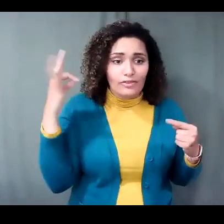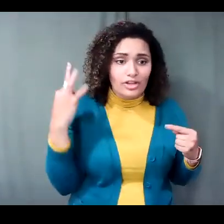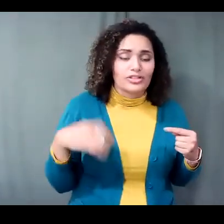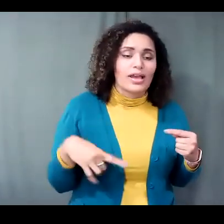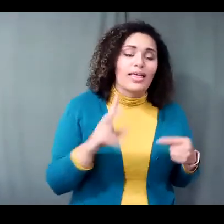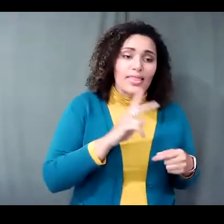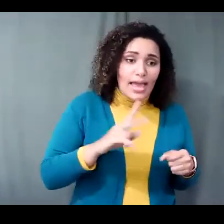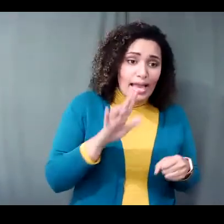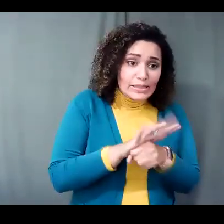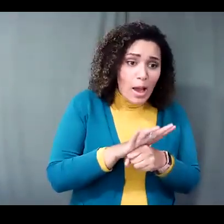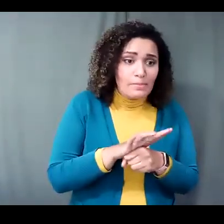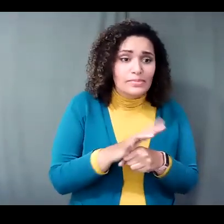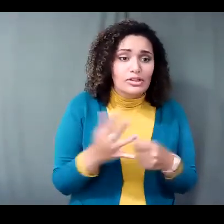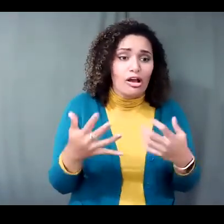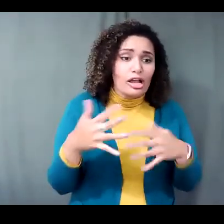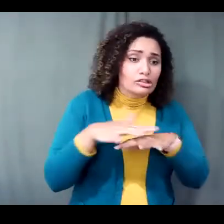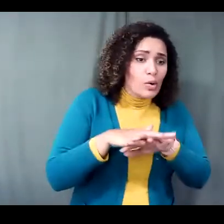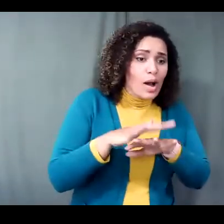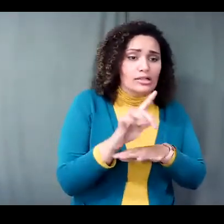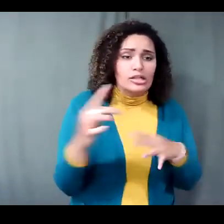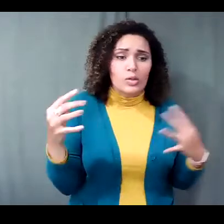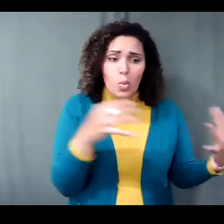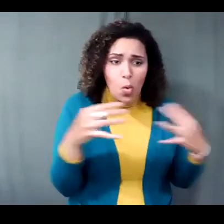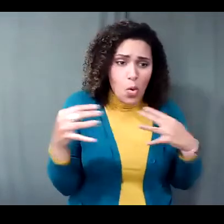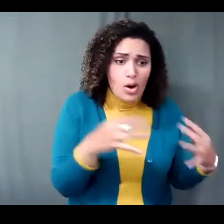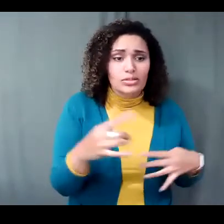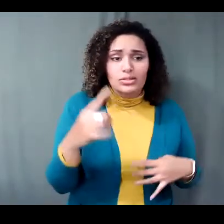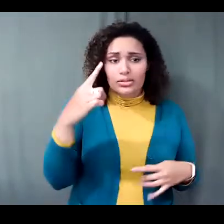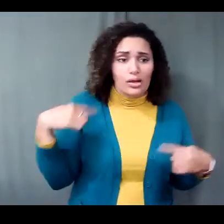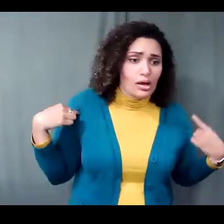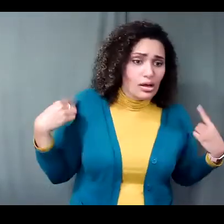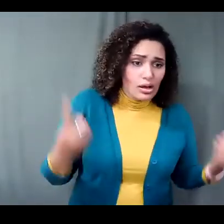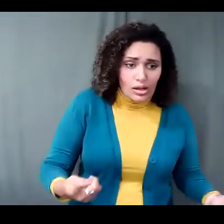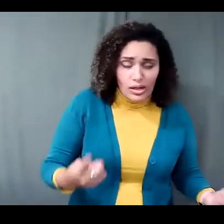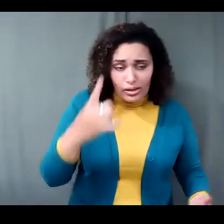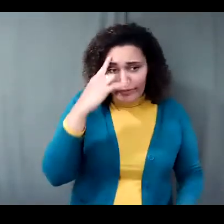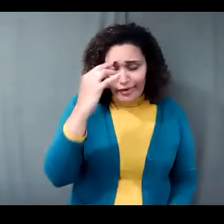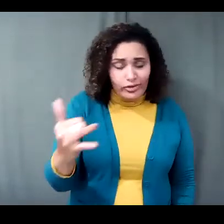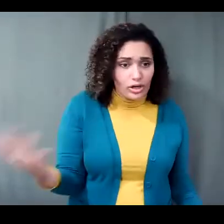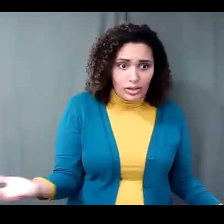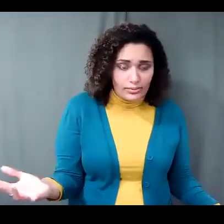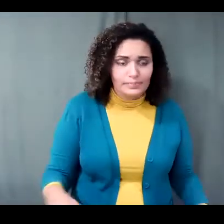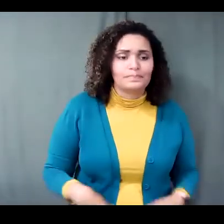kingdoms are intertwined, and there have been wars forever and ever. So